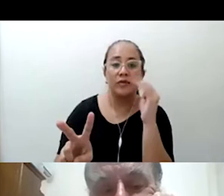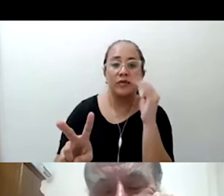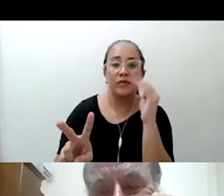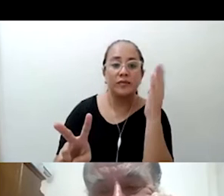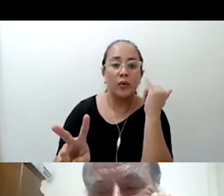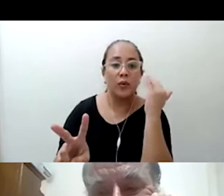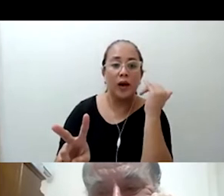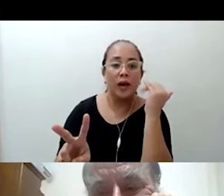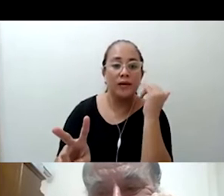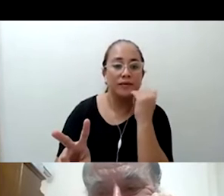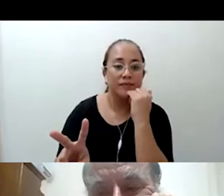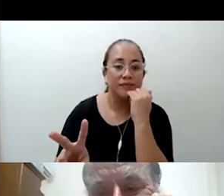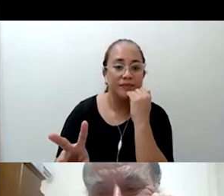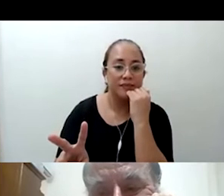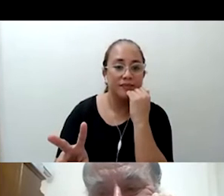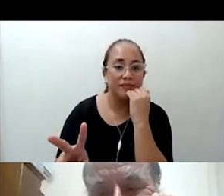one-handed sign.